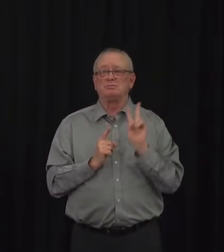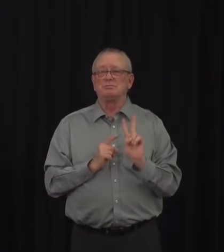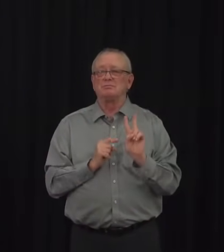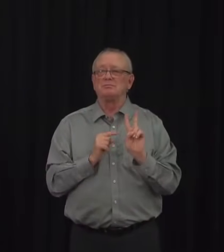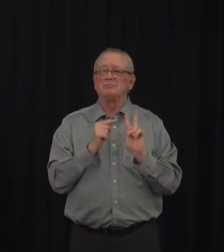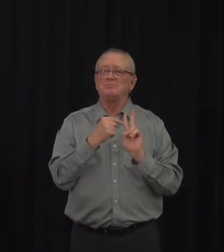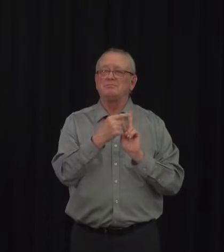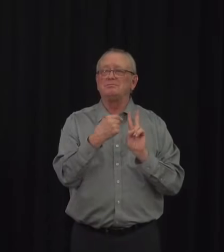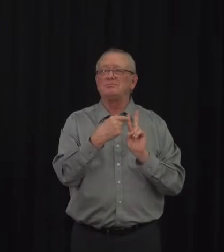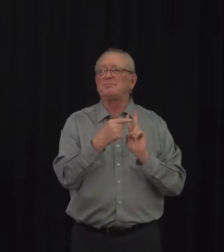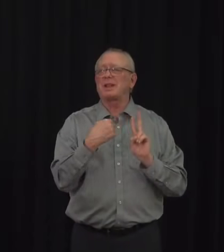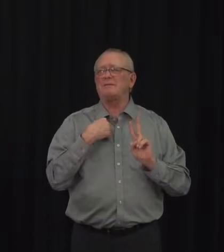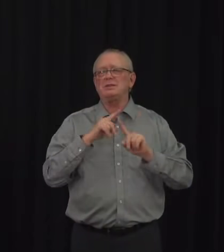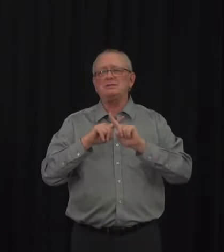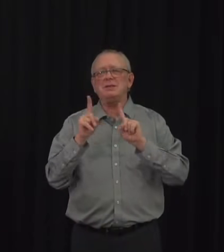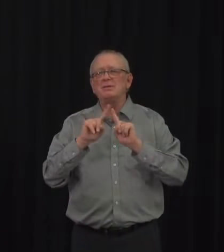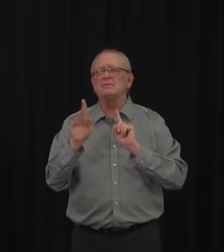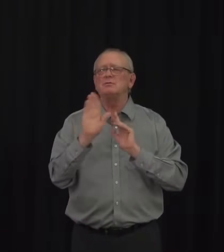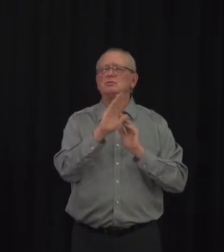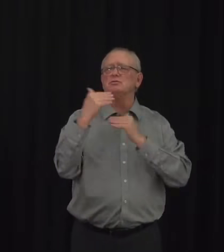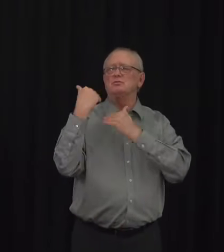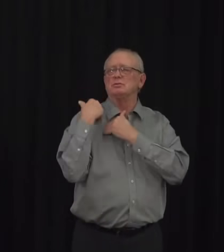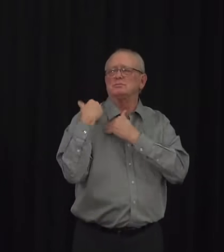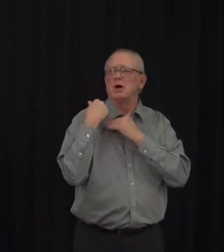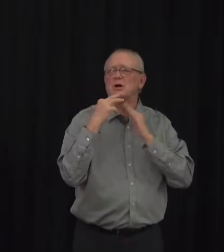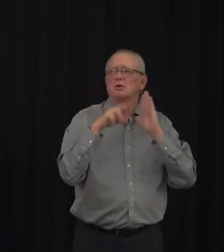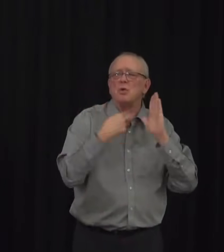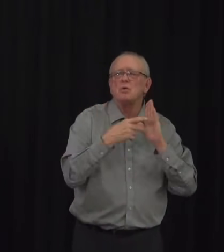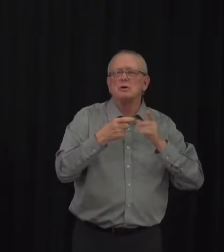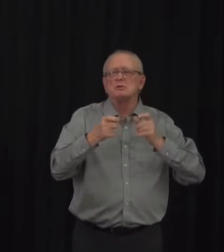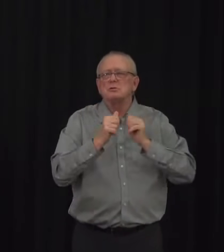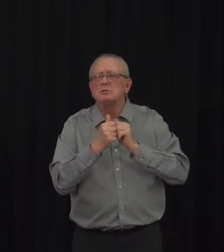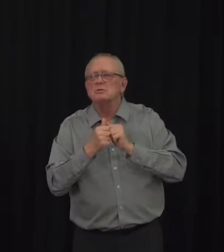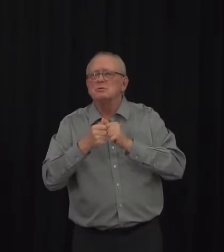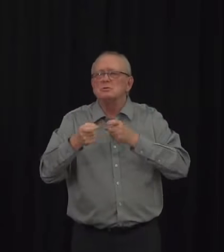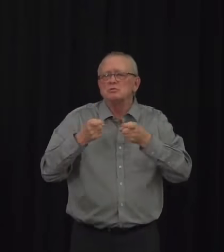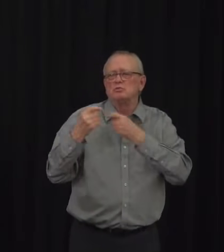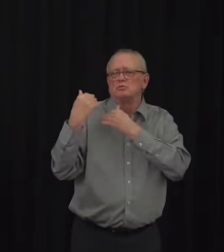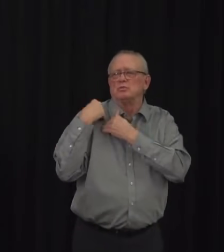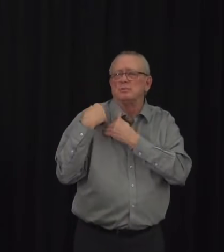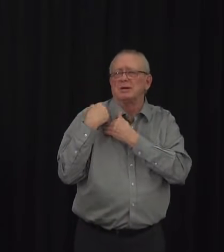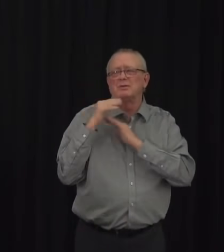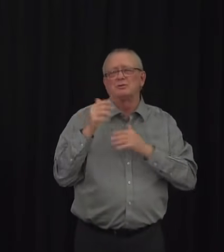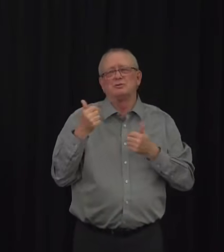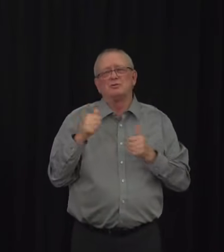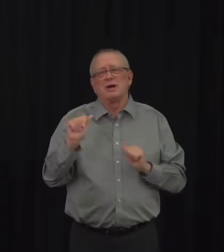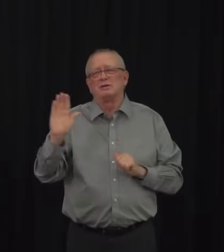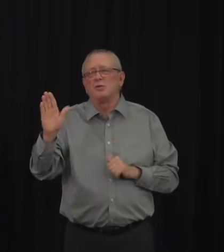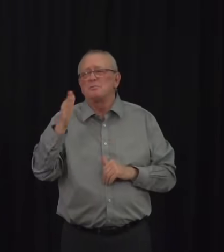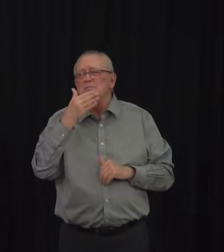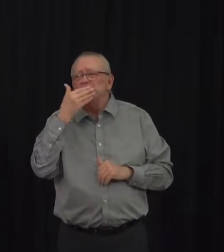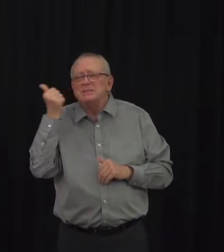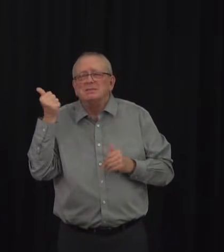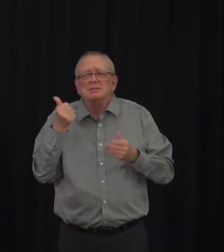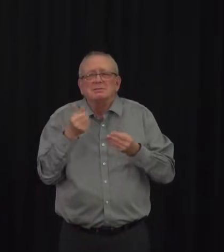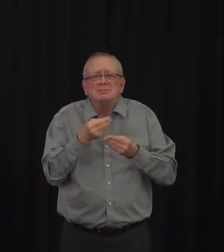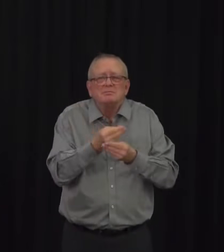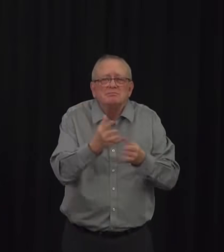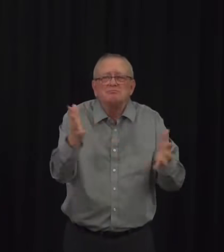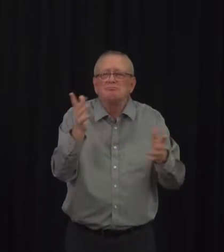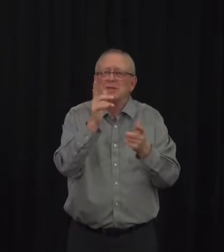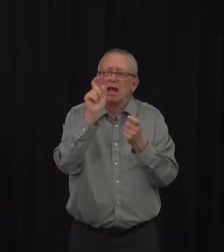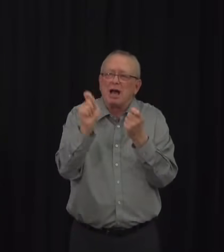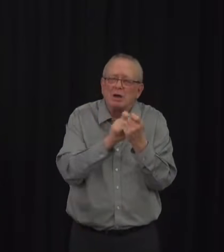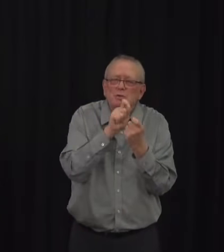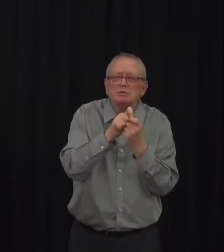in responding to the pandemic, and I always do my best to provide Albertans with accurate information and